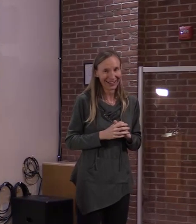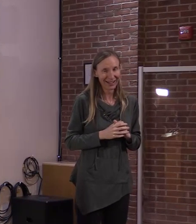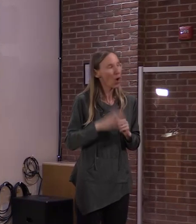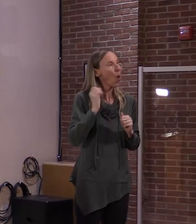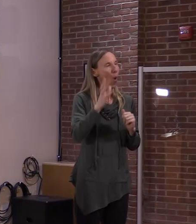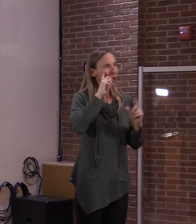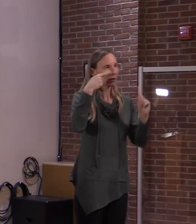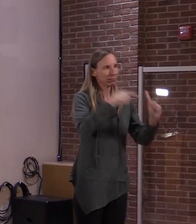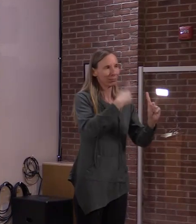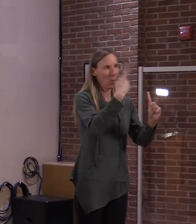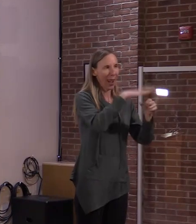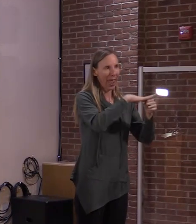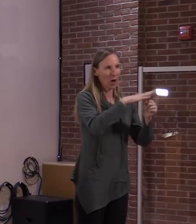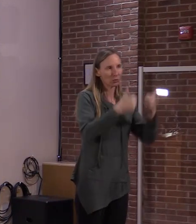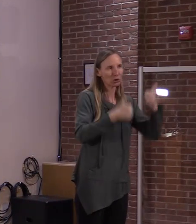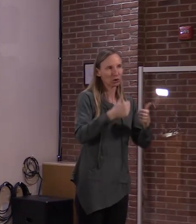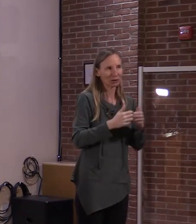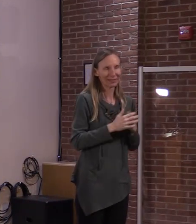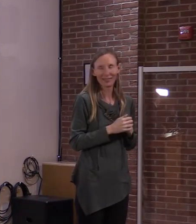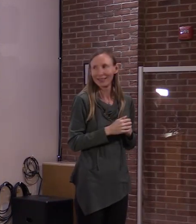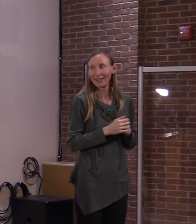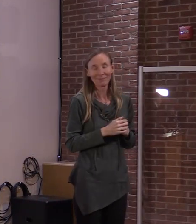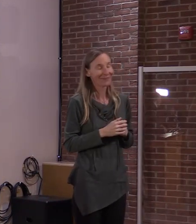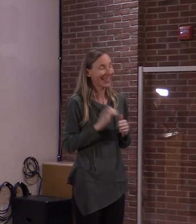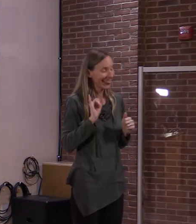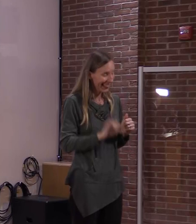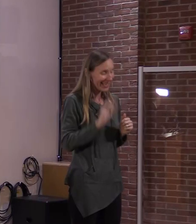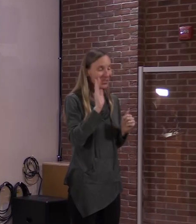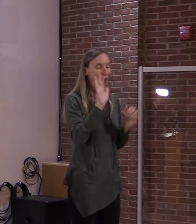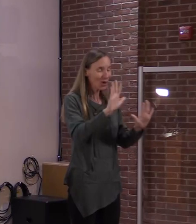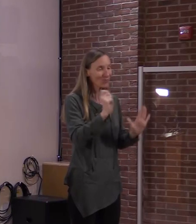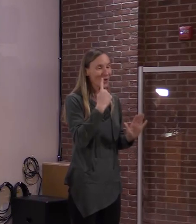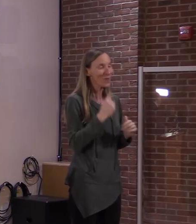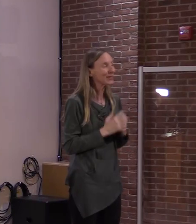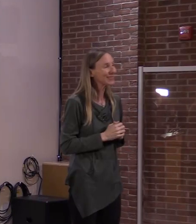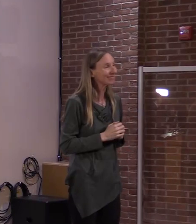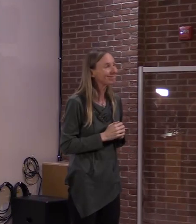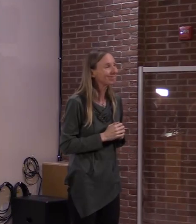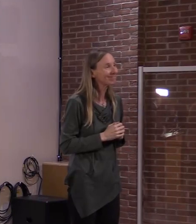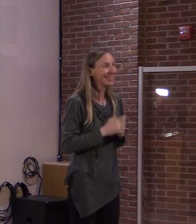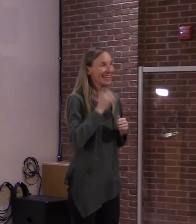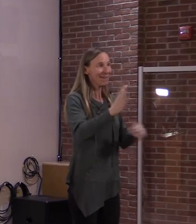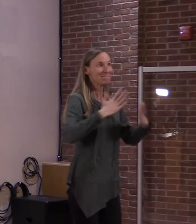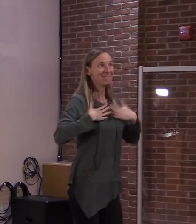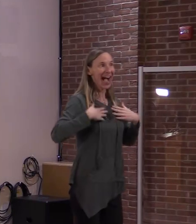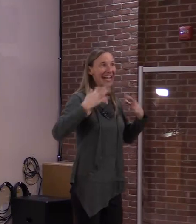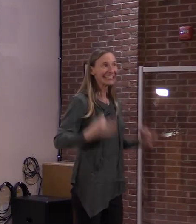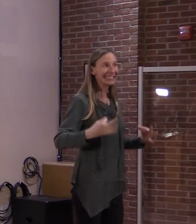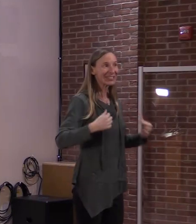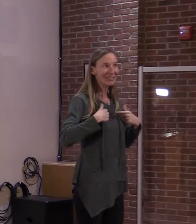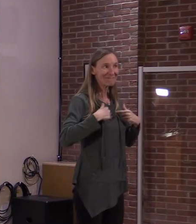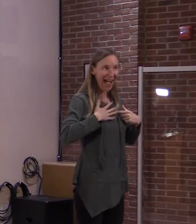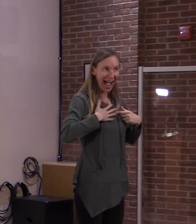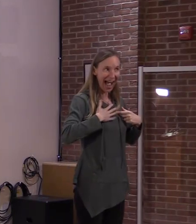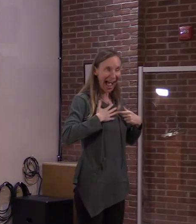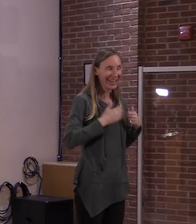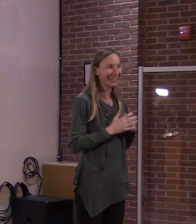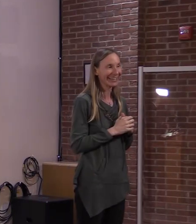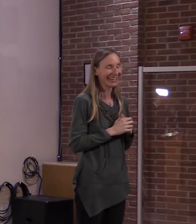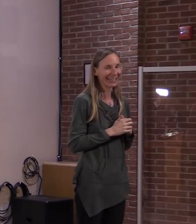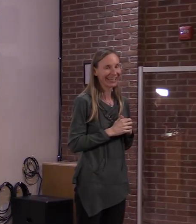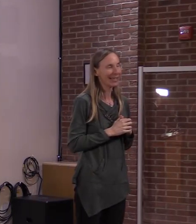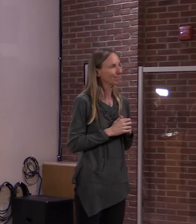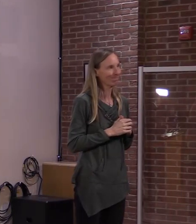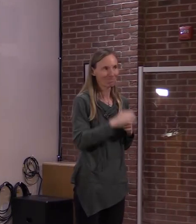It's being concentrated in certain areas? It's a great question, Andrew. And if I had my druthers, it wouldn't be